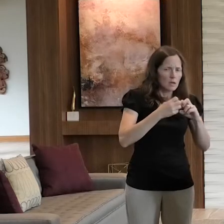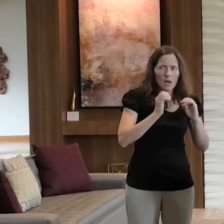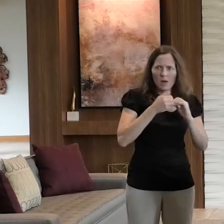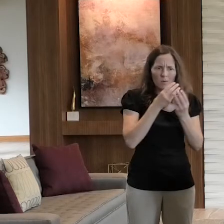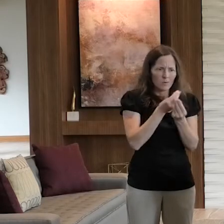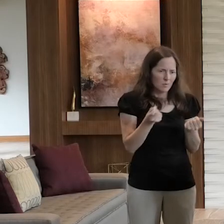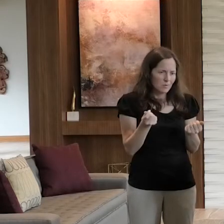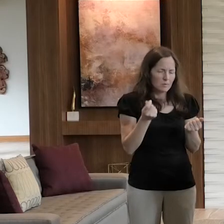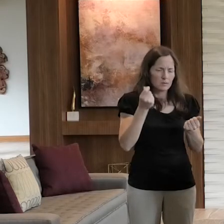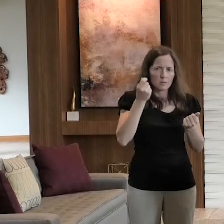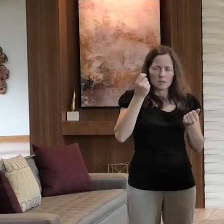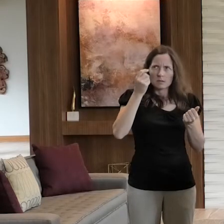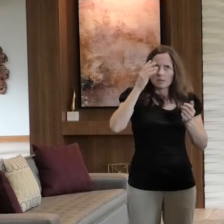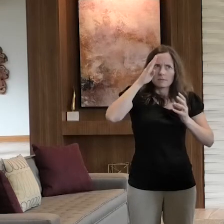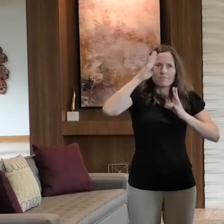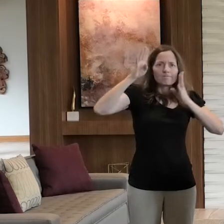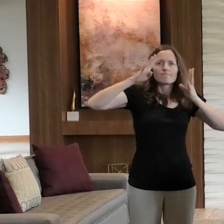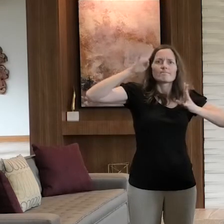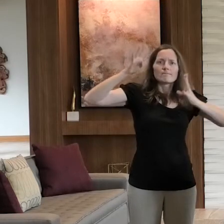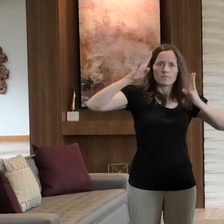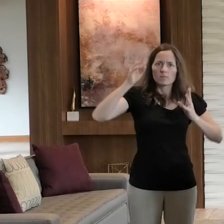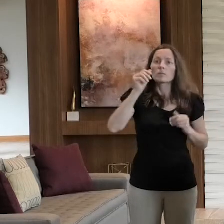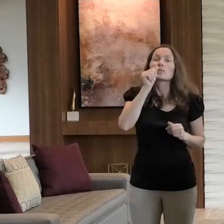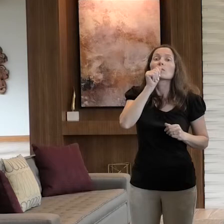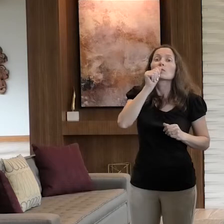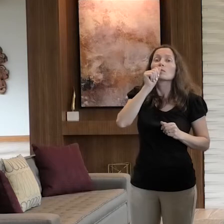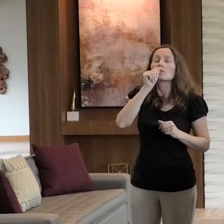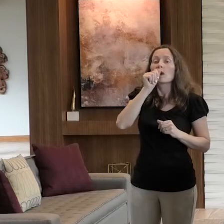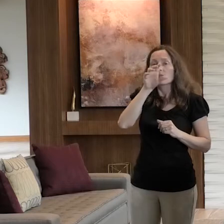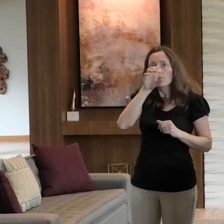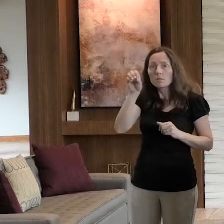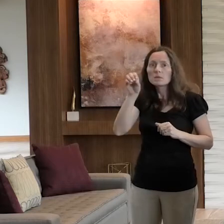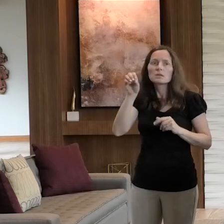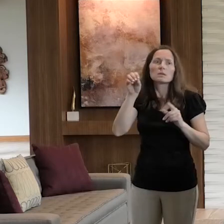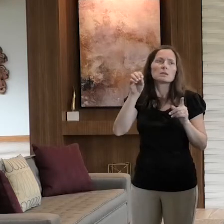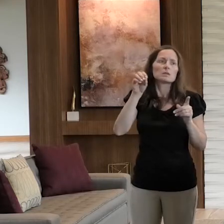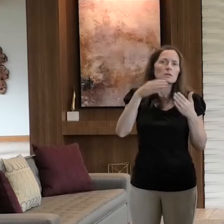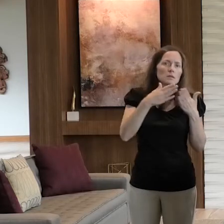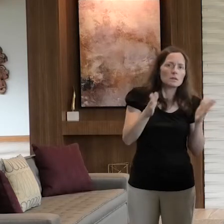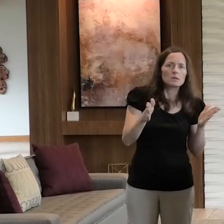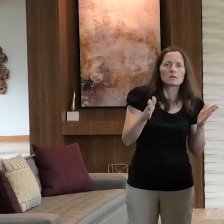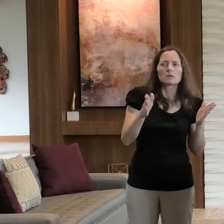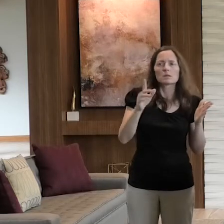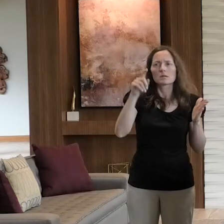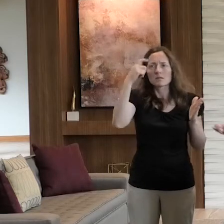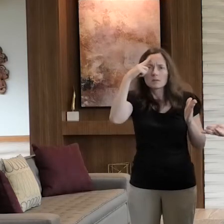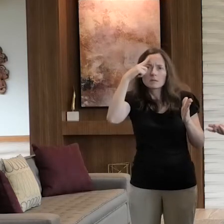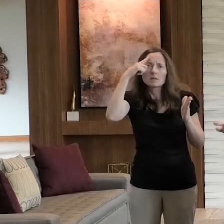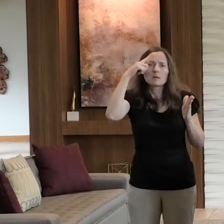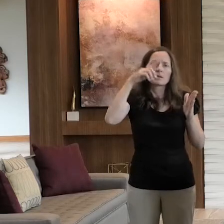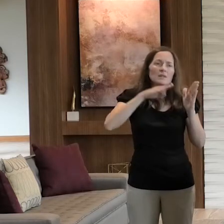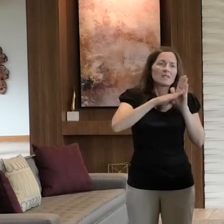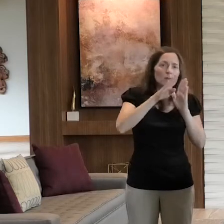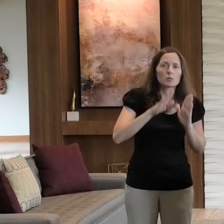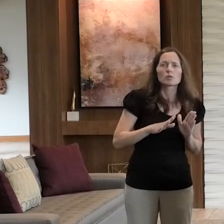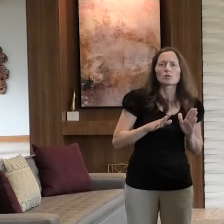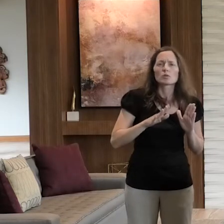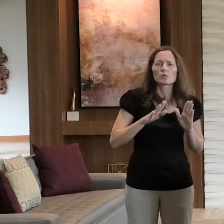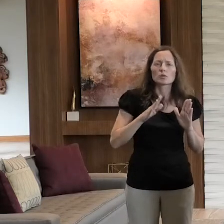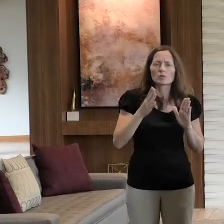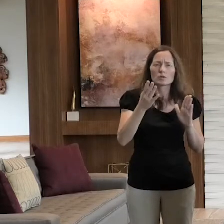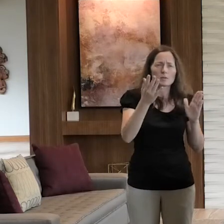bringing the private sector into this equation, through the employers and through the developer's